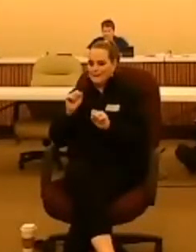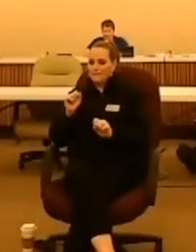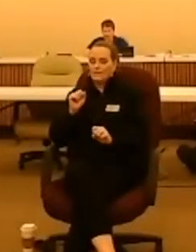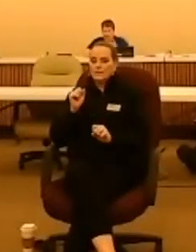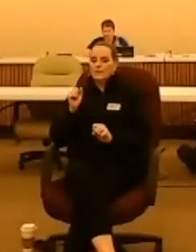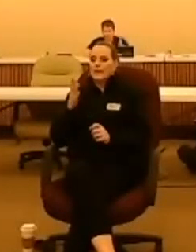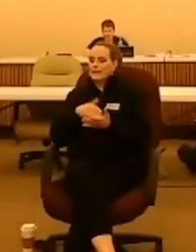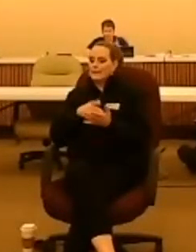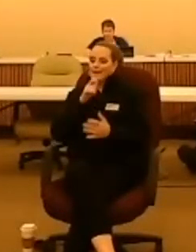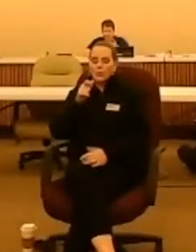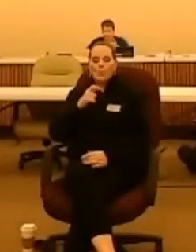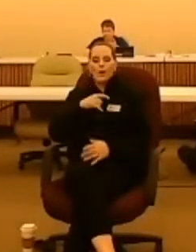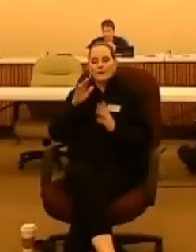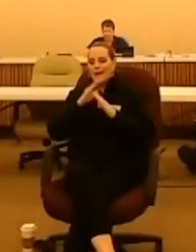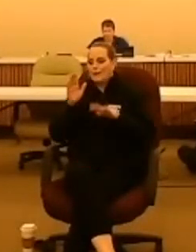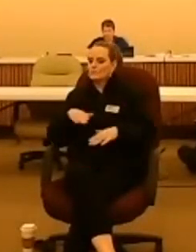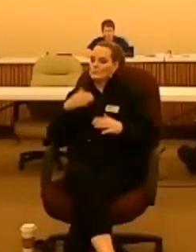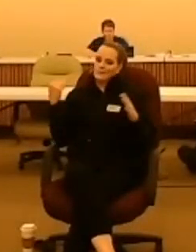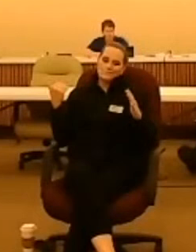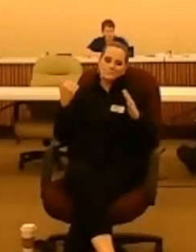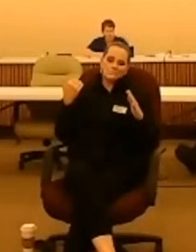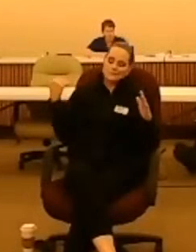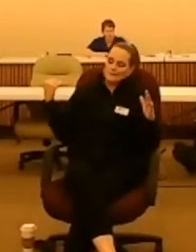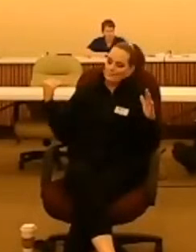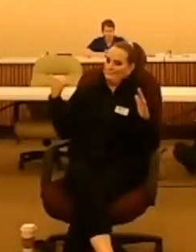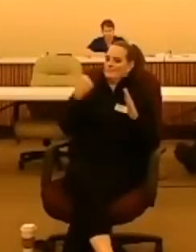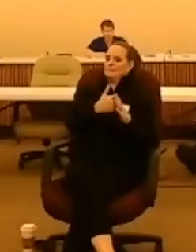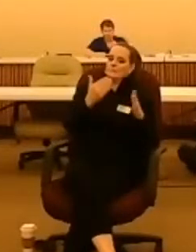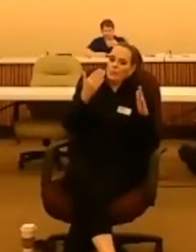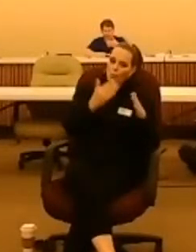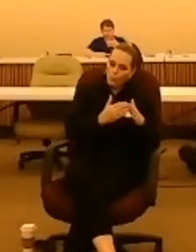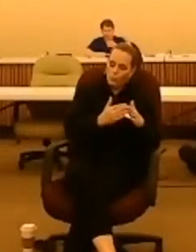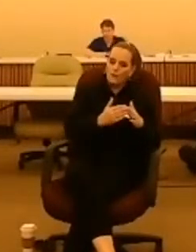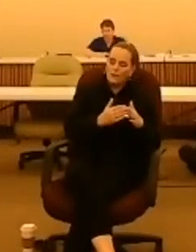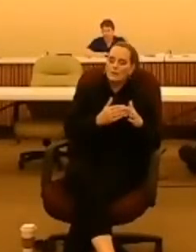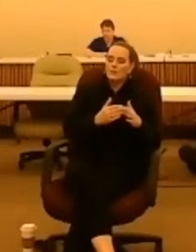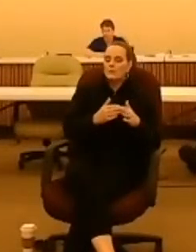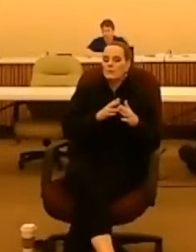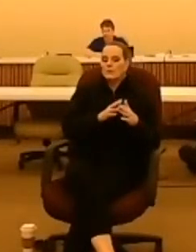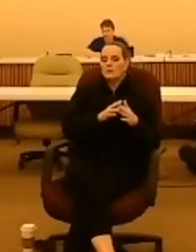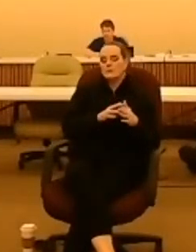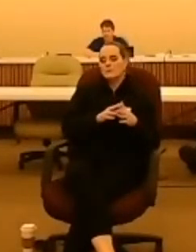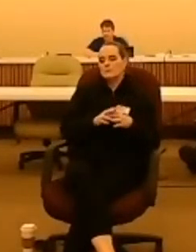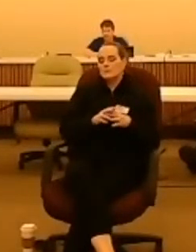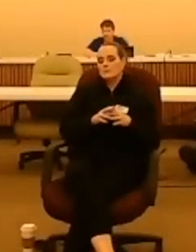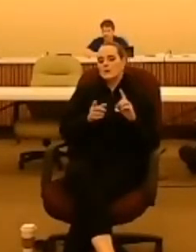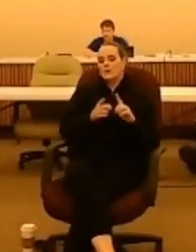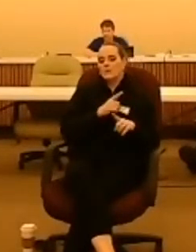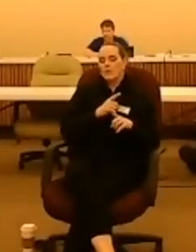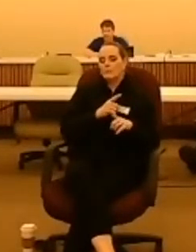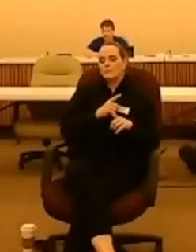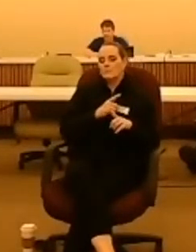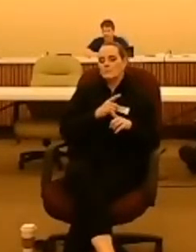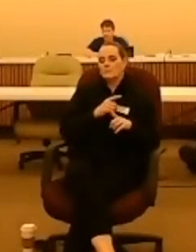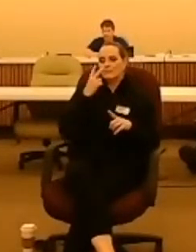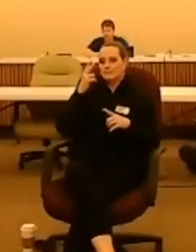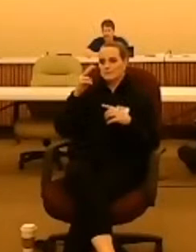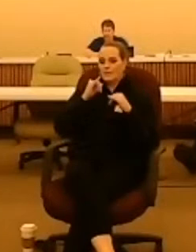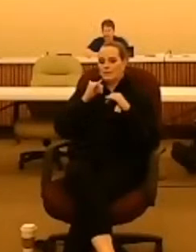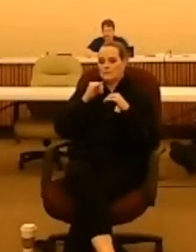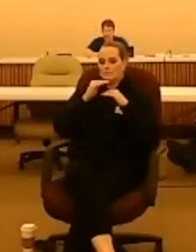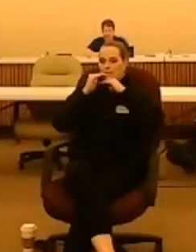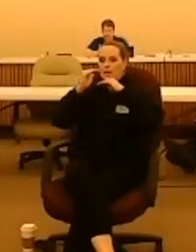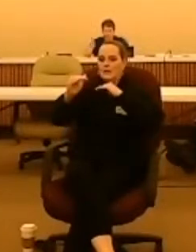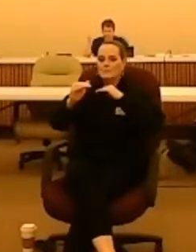wouldn't want any house right up to the corner where I'm turning out to from a sightline standpoint, but again, that's